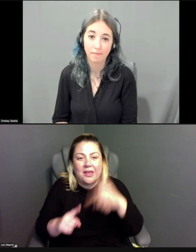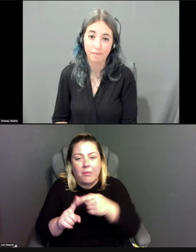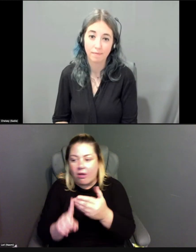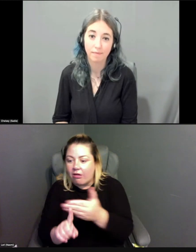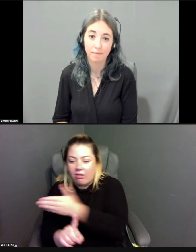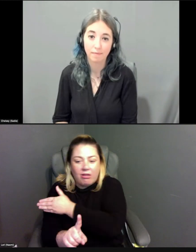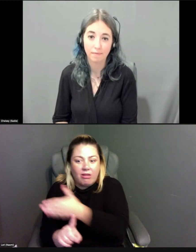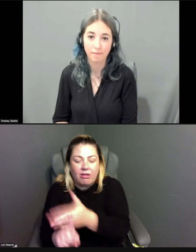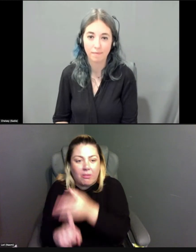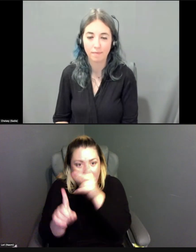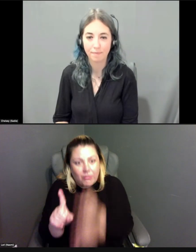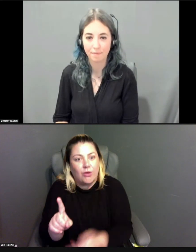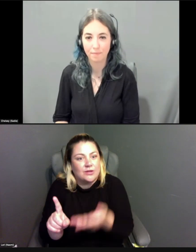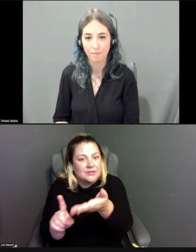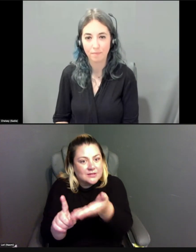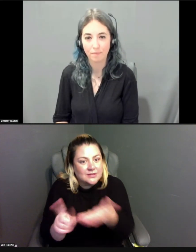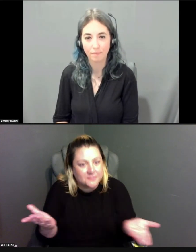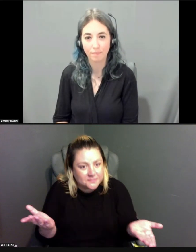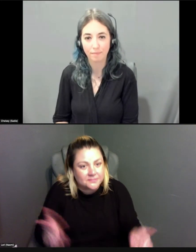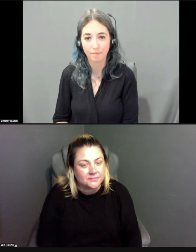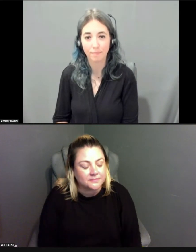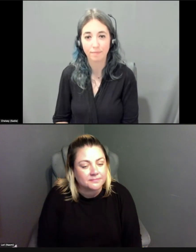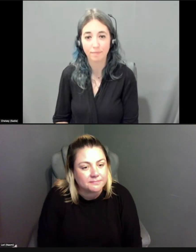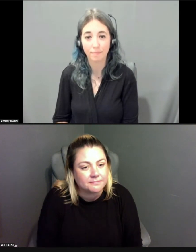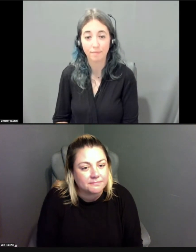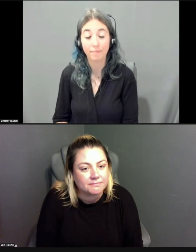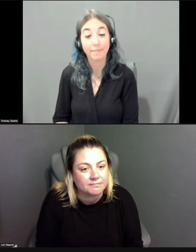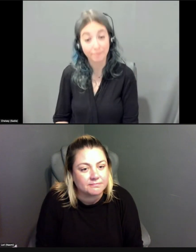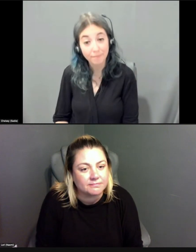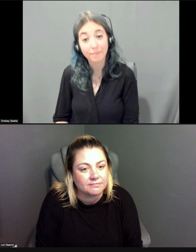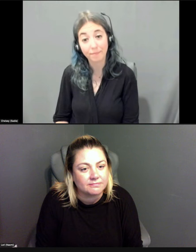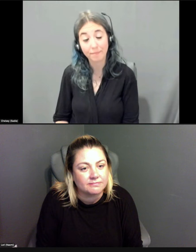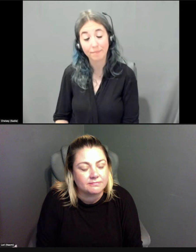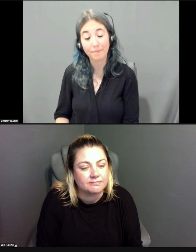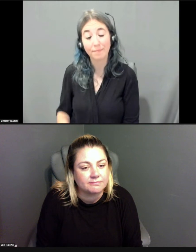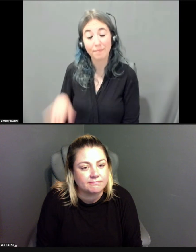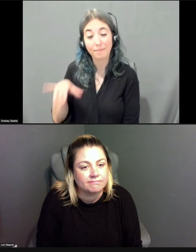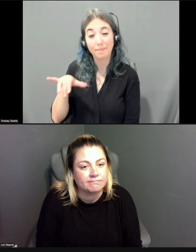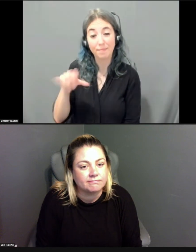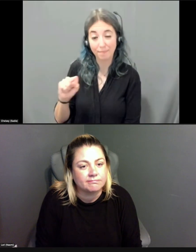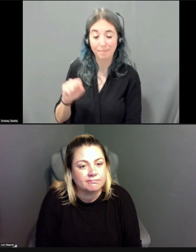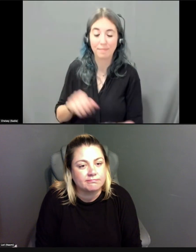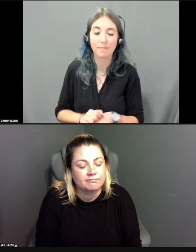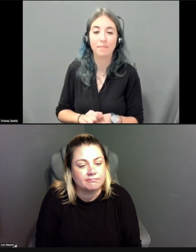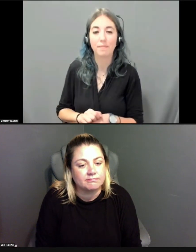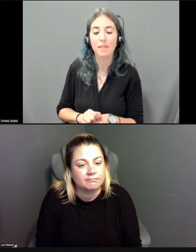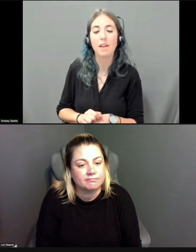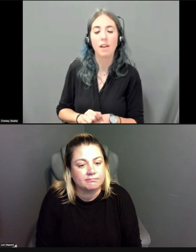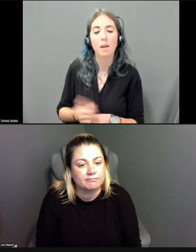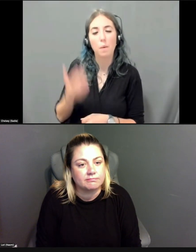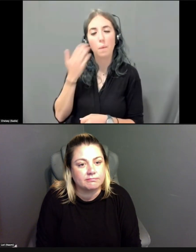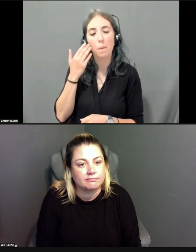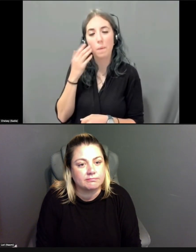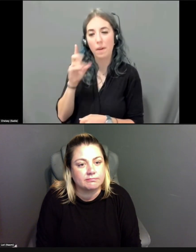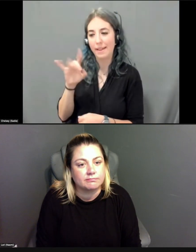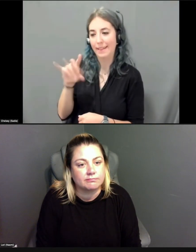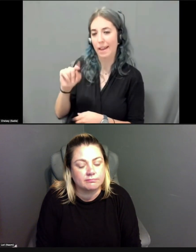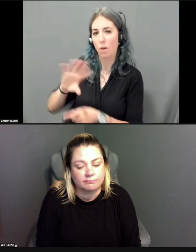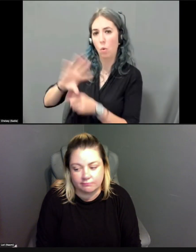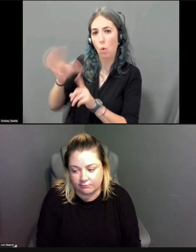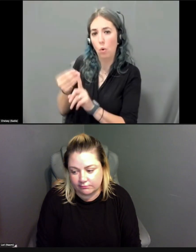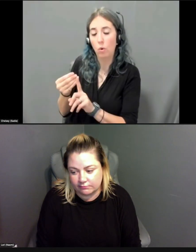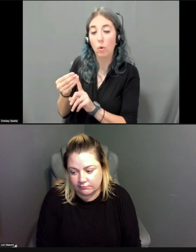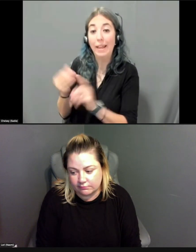culture is more than diets, but circling back directly back to diets, that's how they work. They